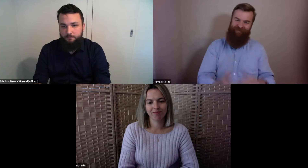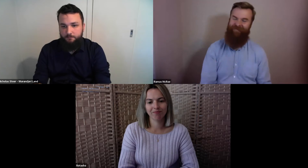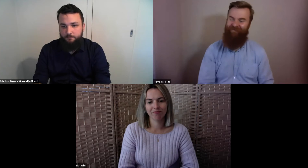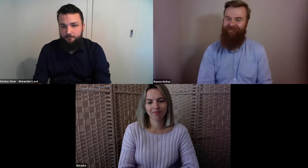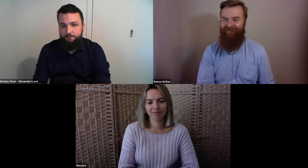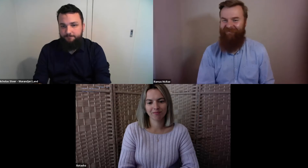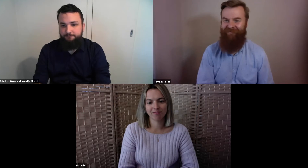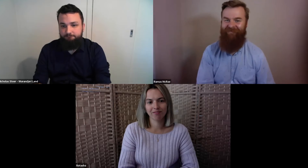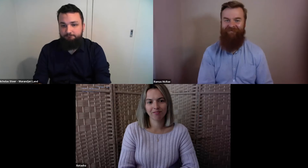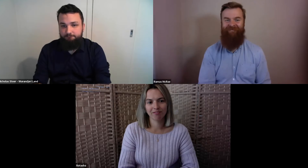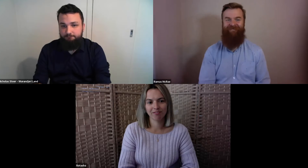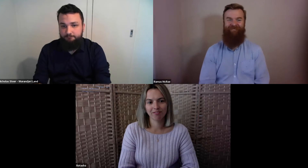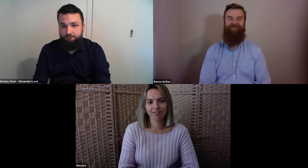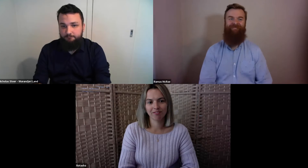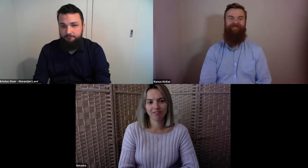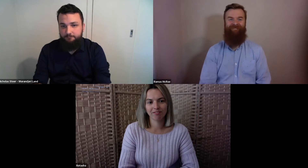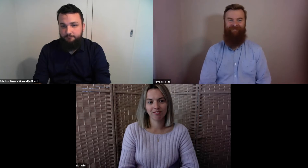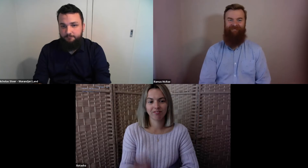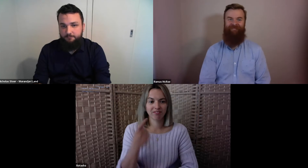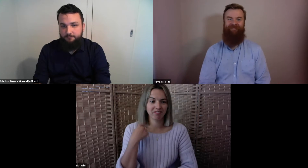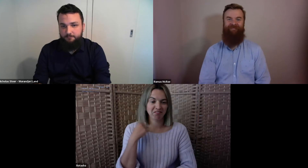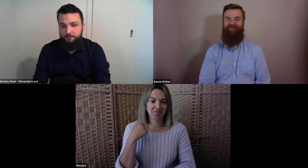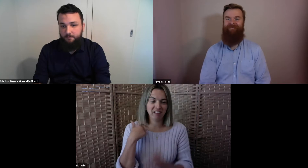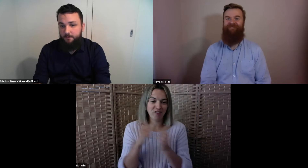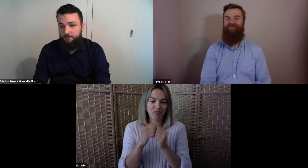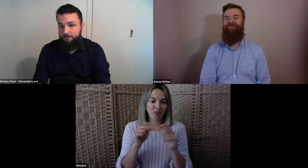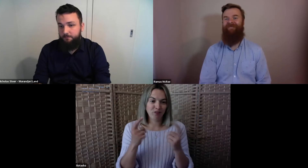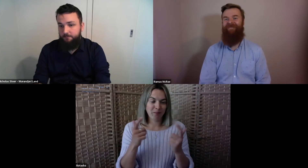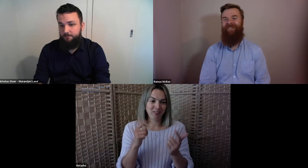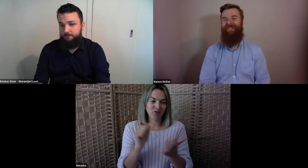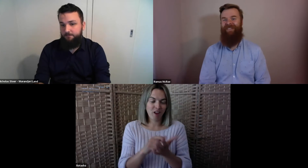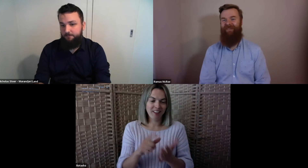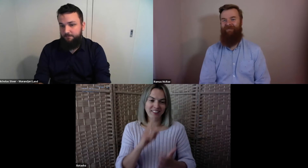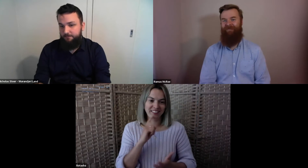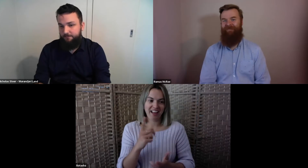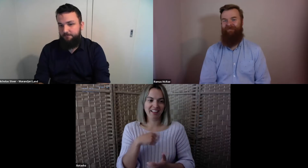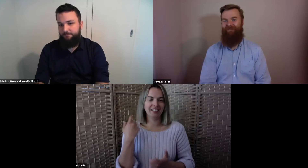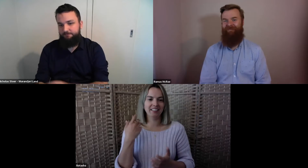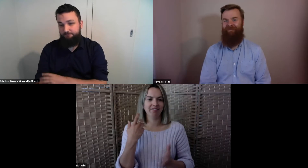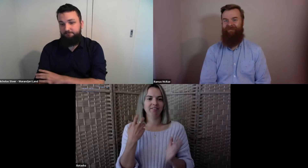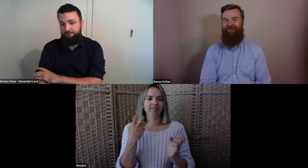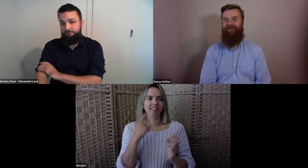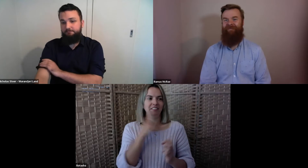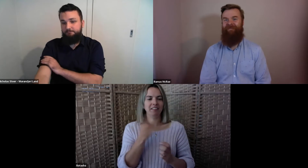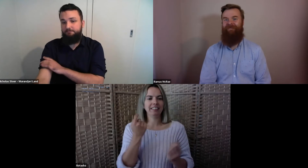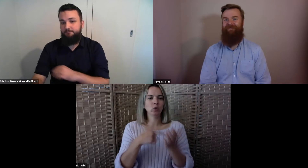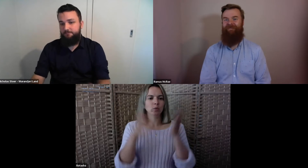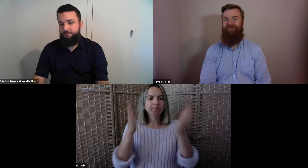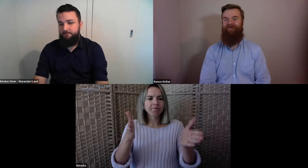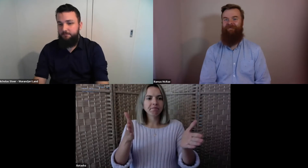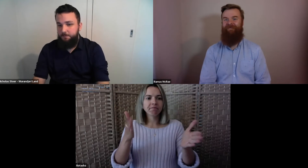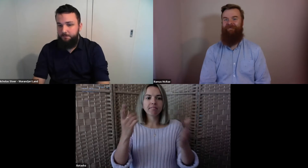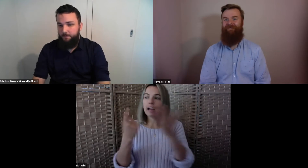their business as well. So it goes both ways. I'd have to agree with Ramas and what he's just